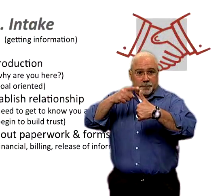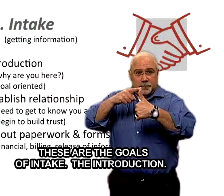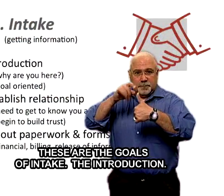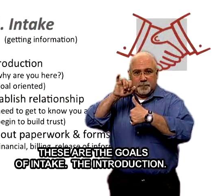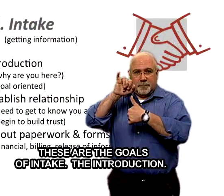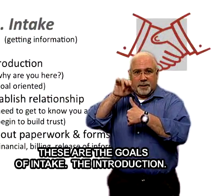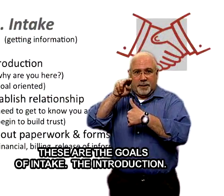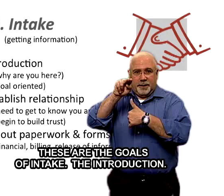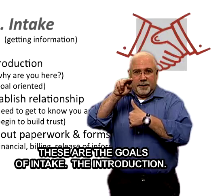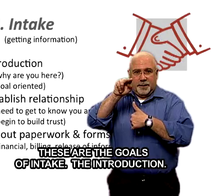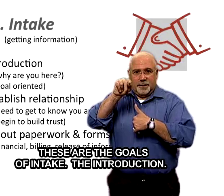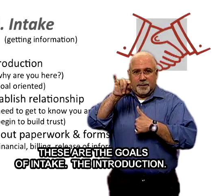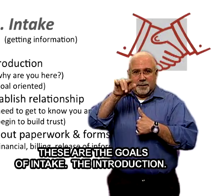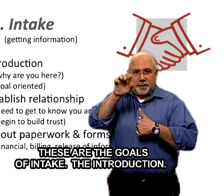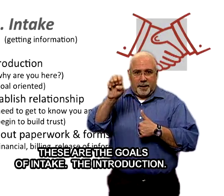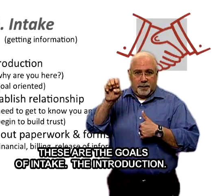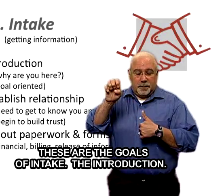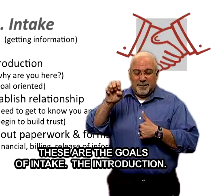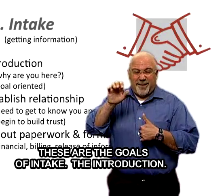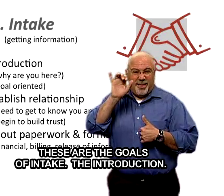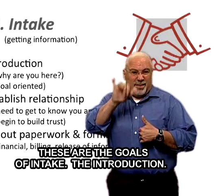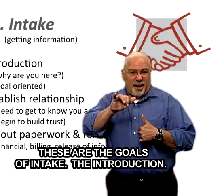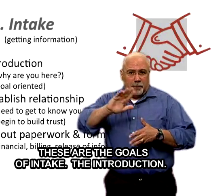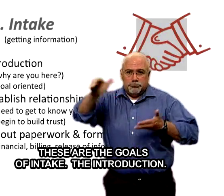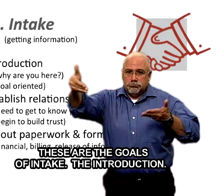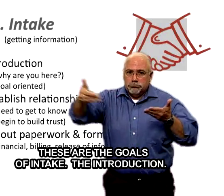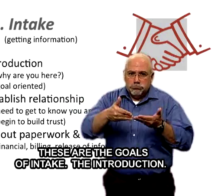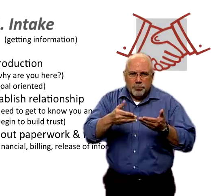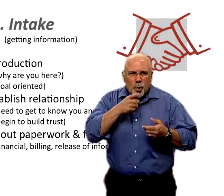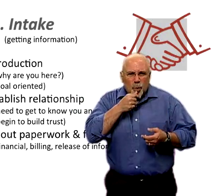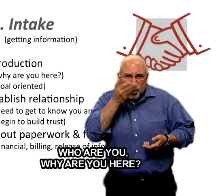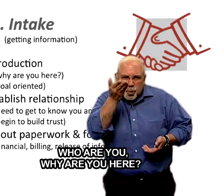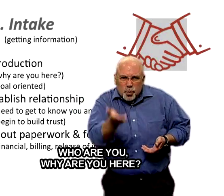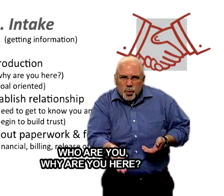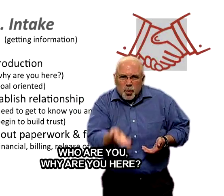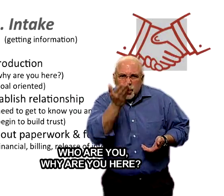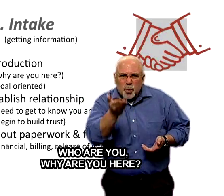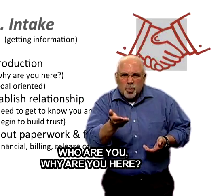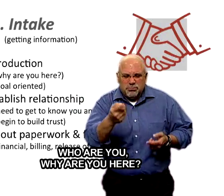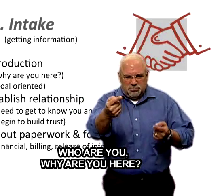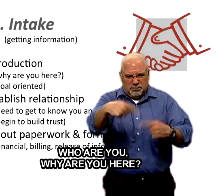These are the goals of intake, the introduction. Who are you? Why are you here?